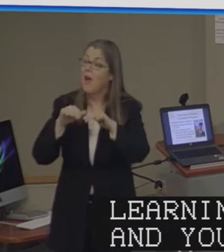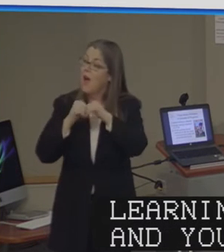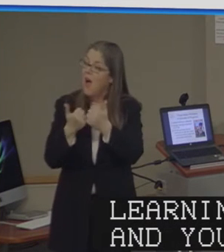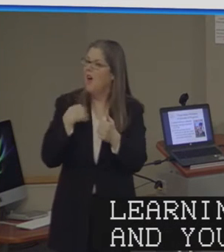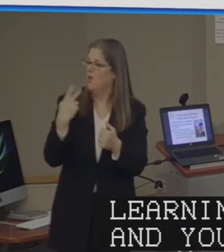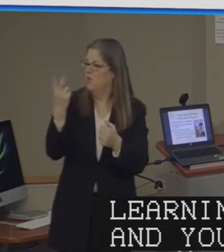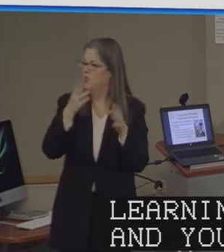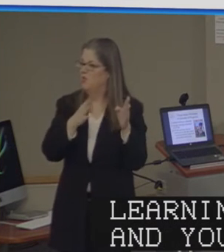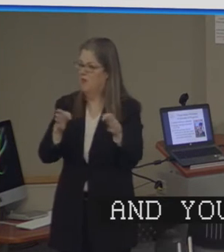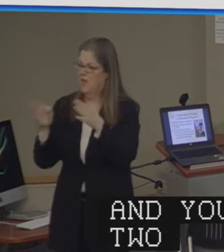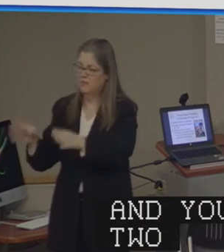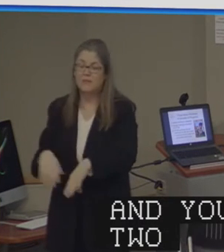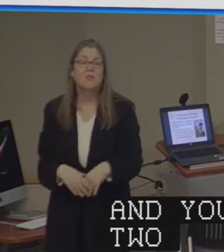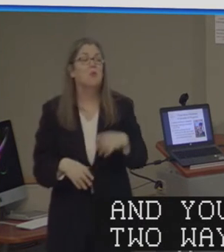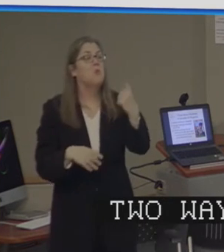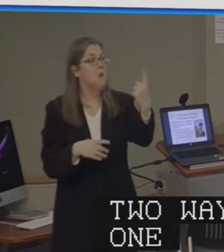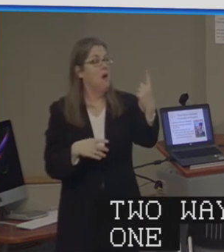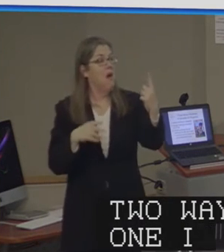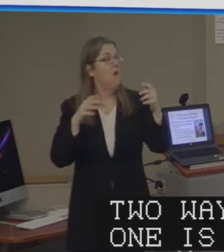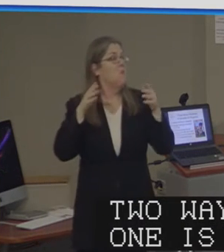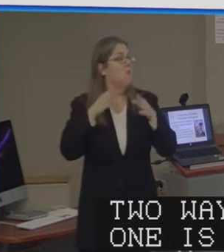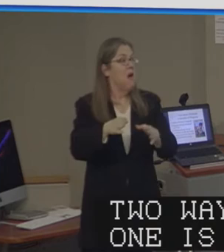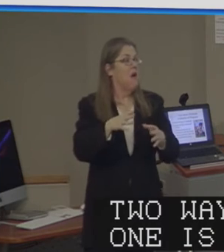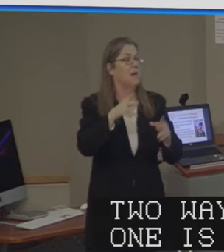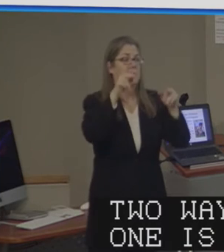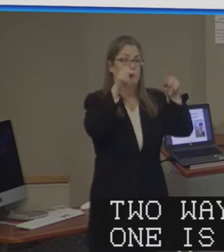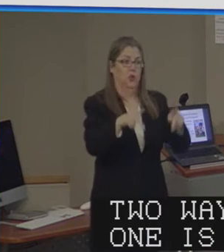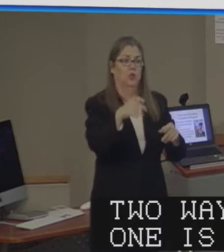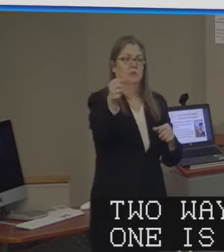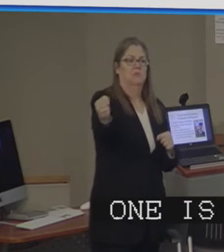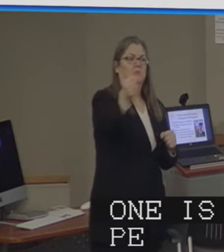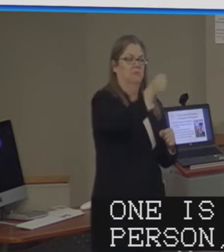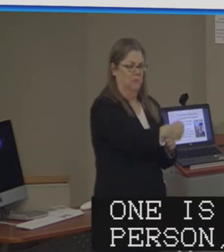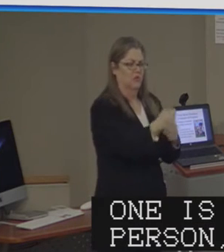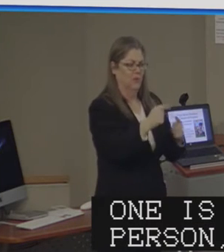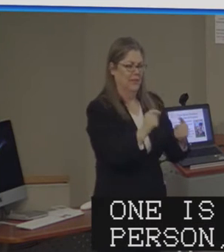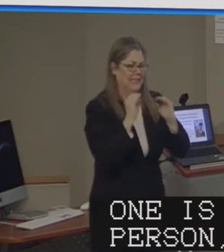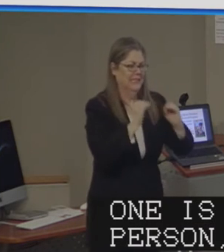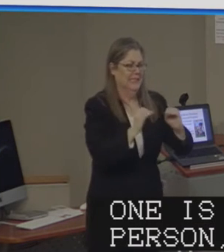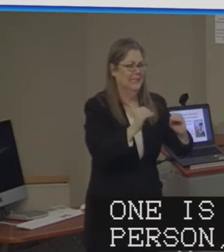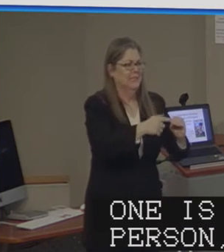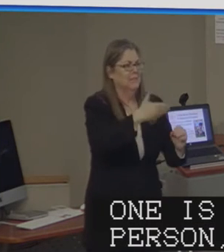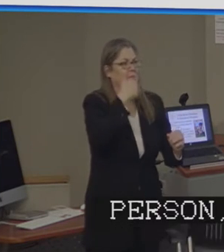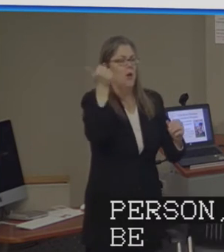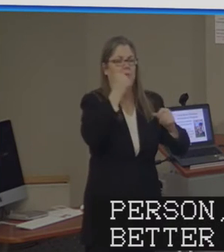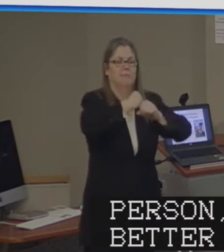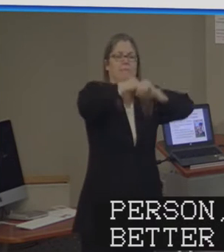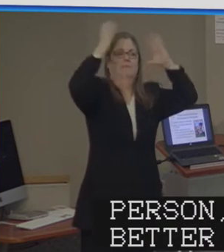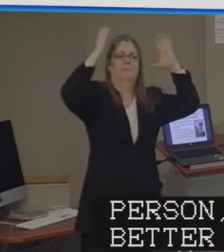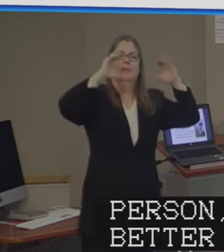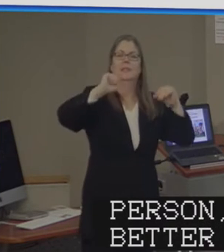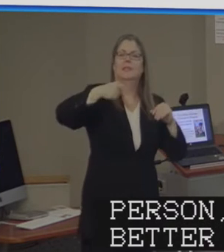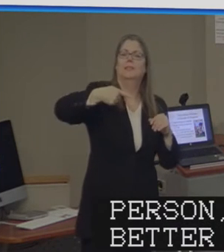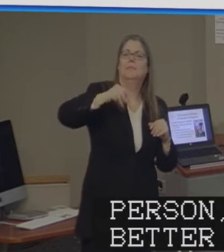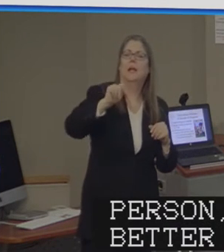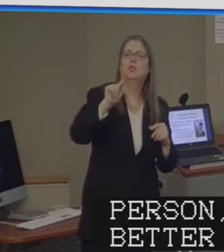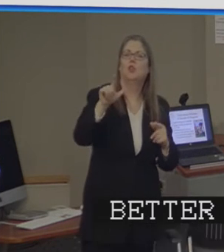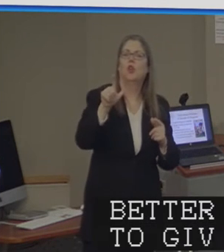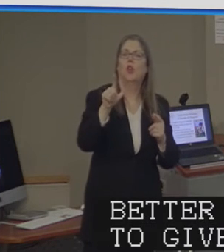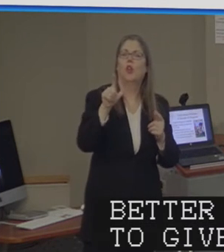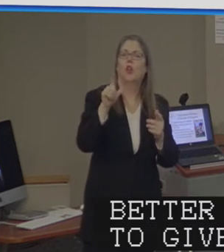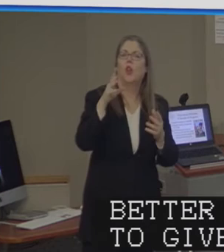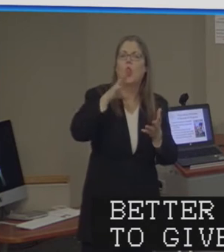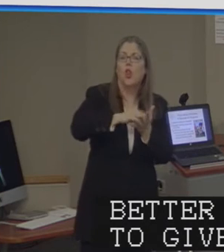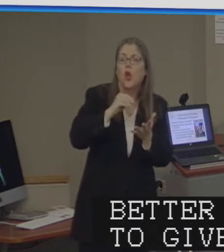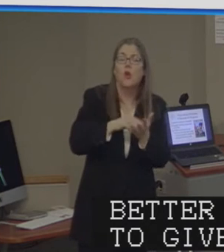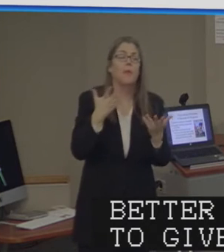individual person, try to get them to be a better spatial thinker, to give them some kind of spatial training, maybe by a